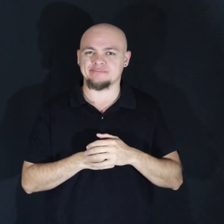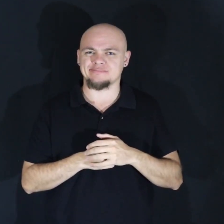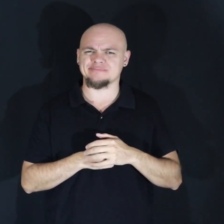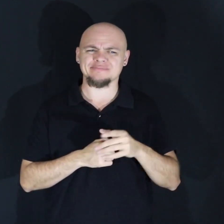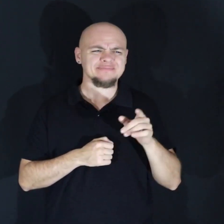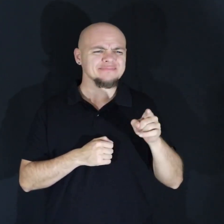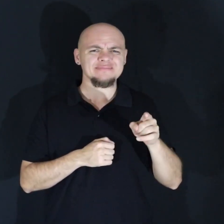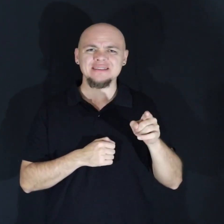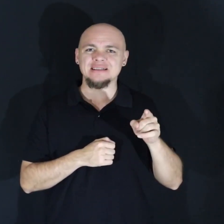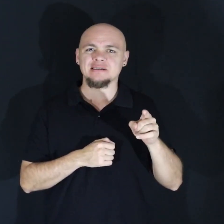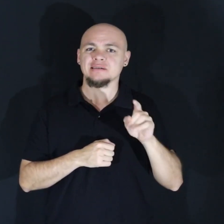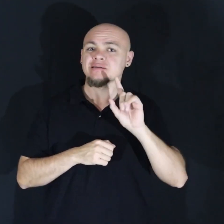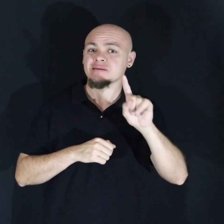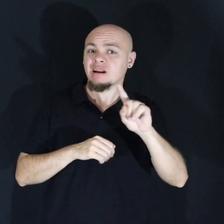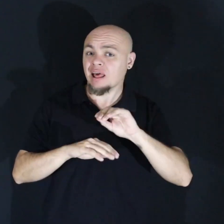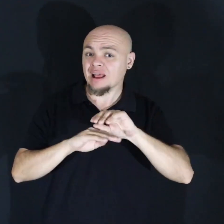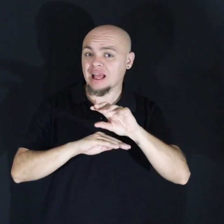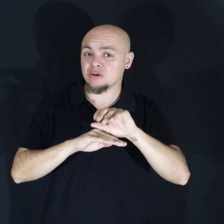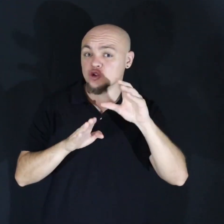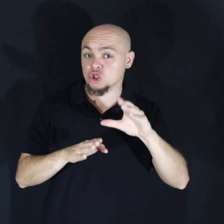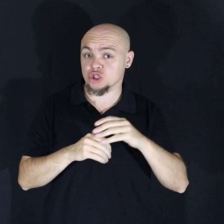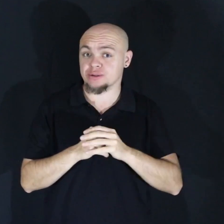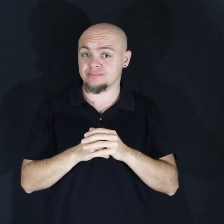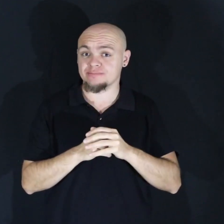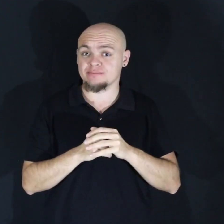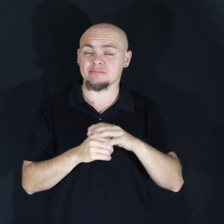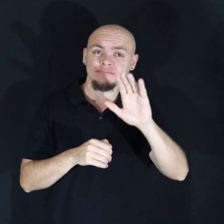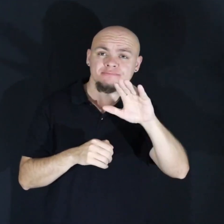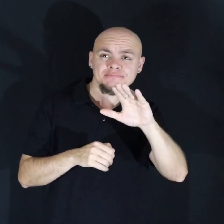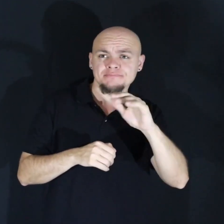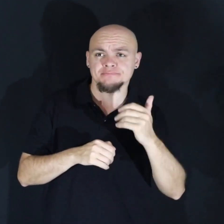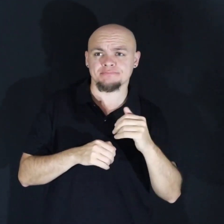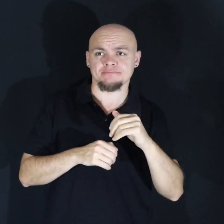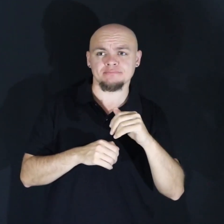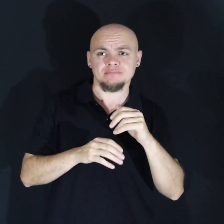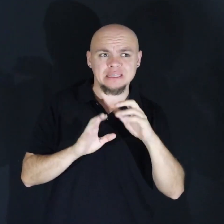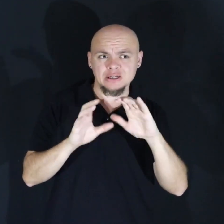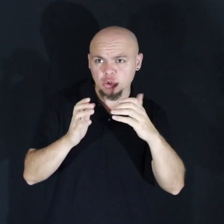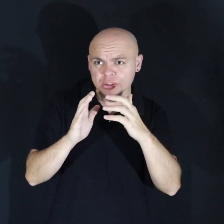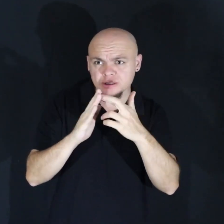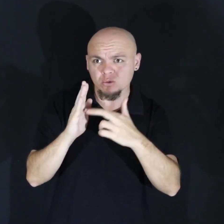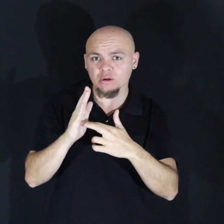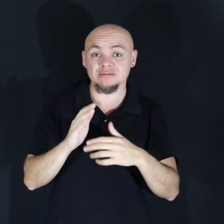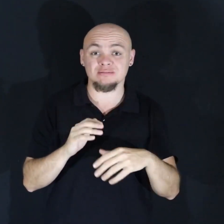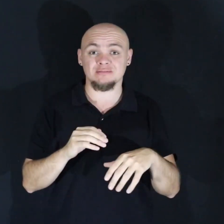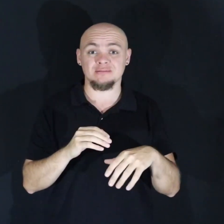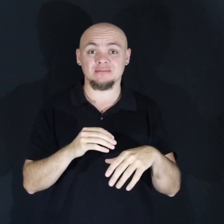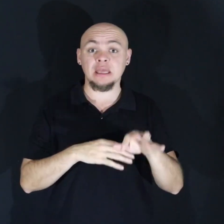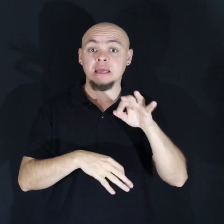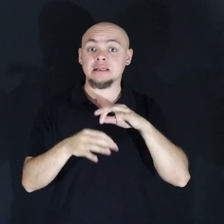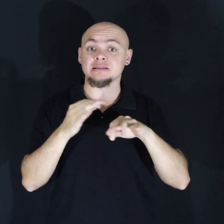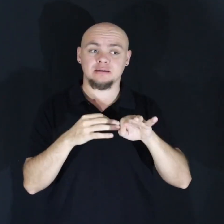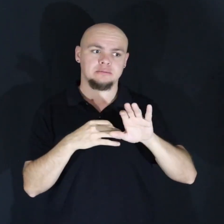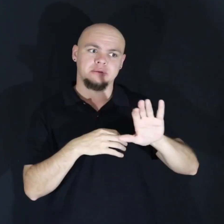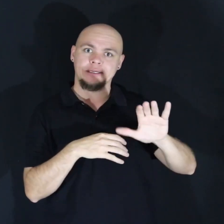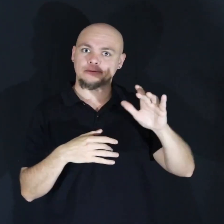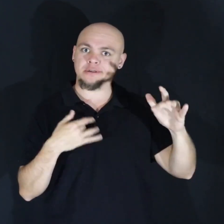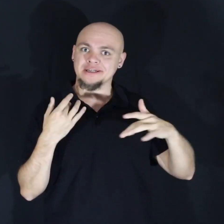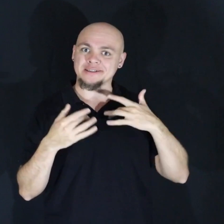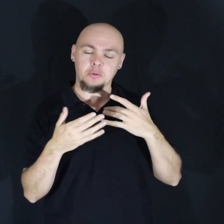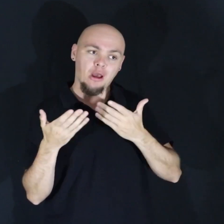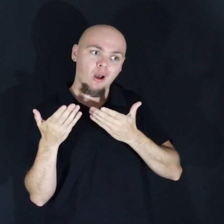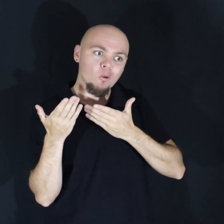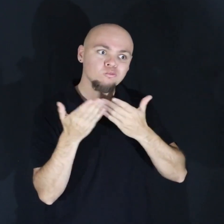He then goes to his counselor to ask about enrolling in the course. And instead of meeting his